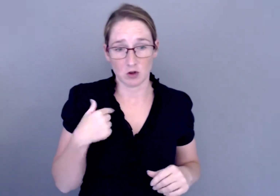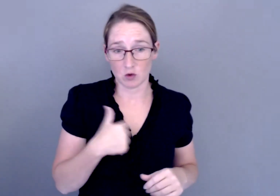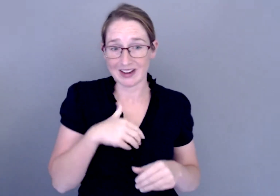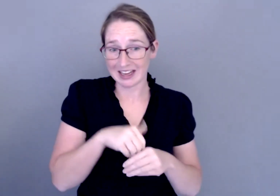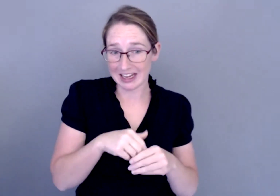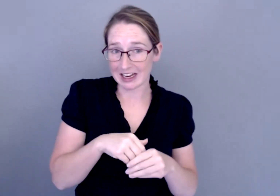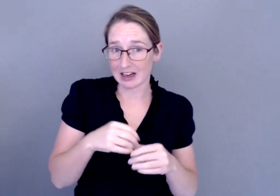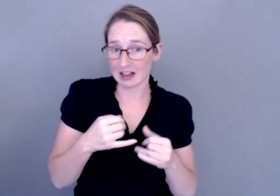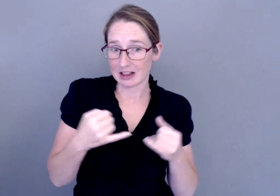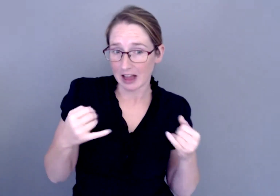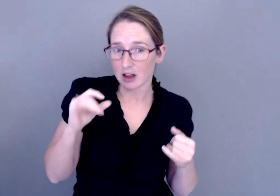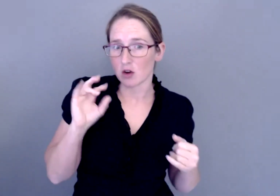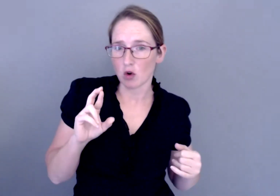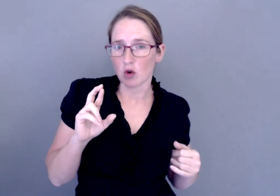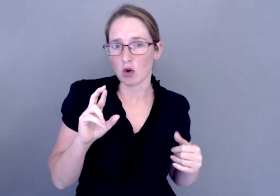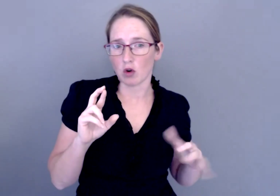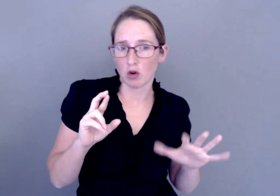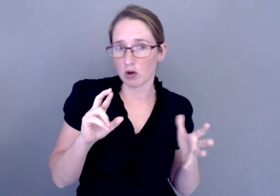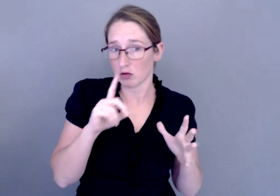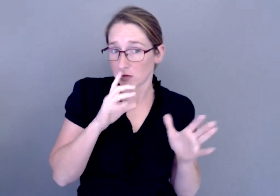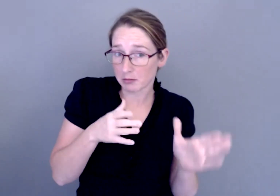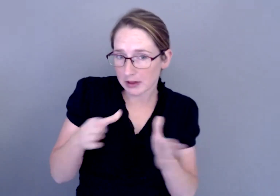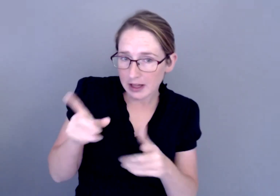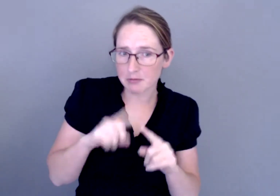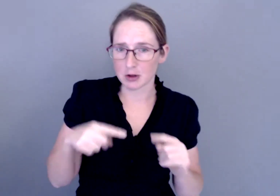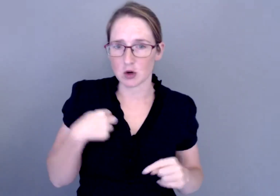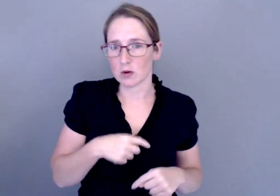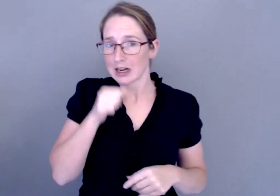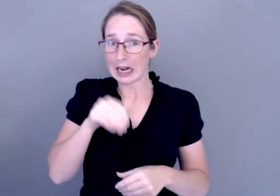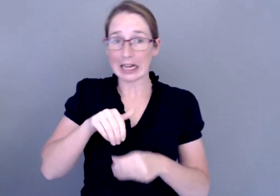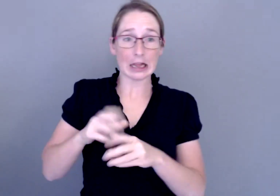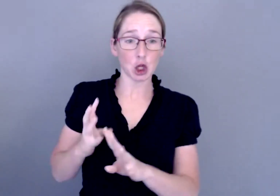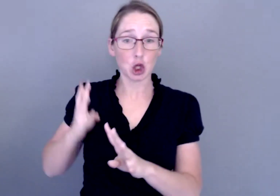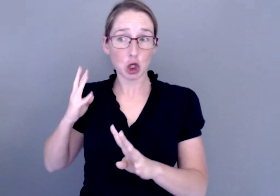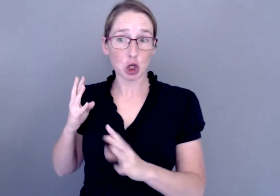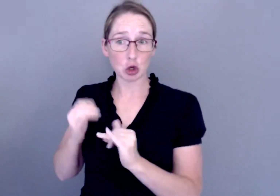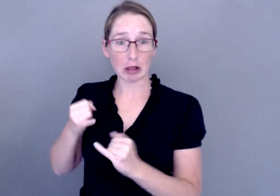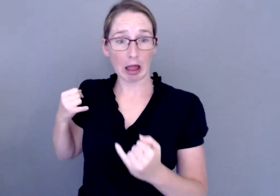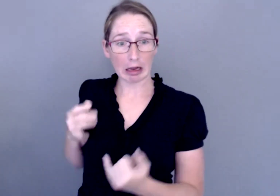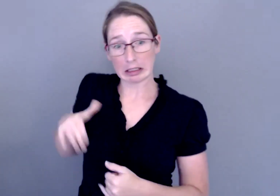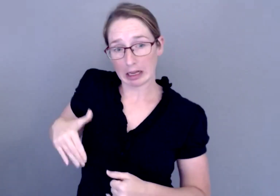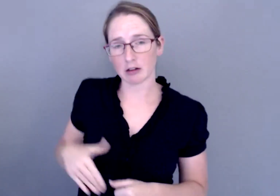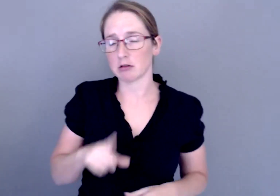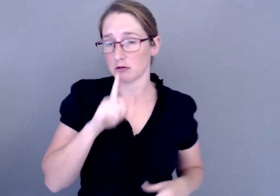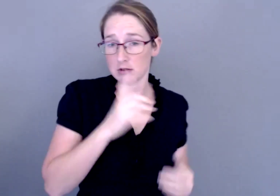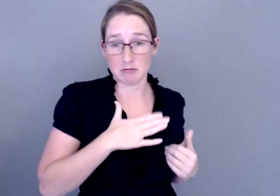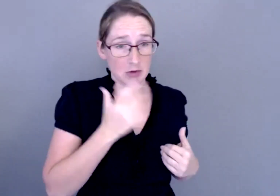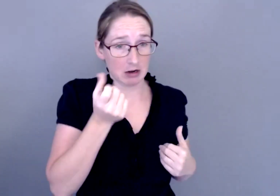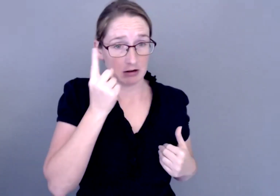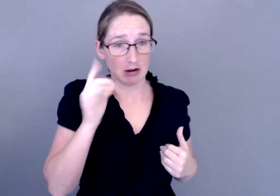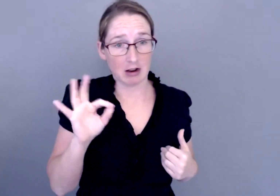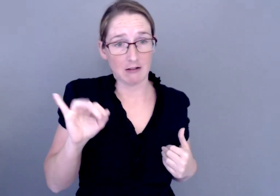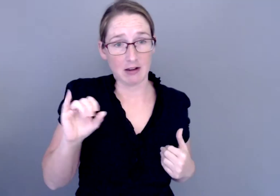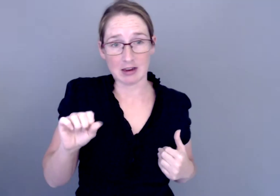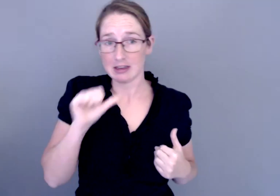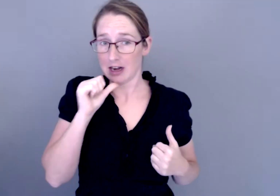or are we, is it like a plan, but we're not in the queue yet? My understanding is FIS does